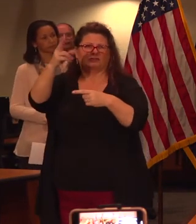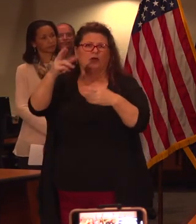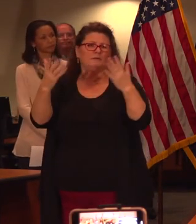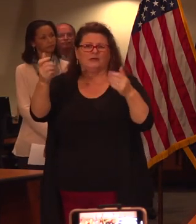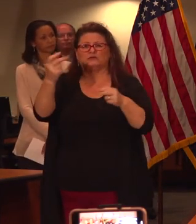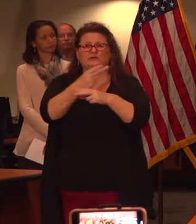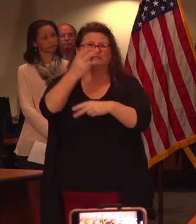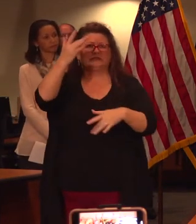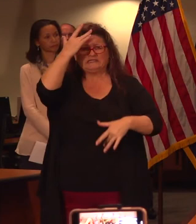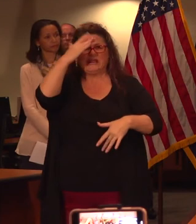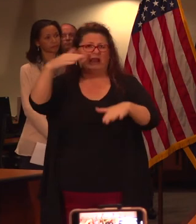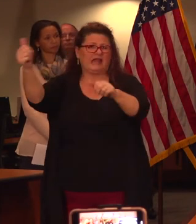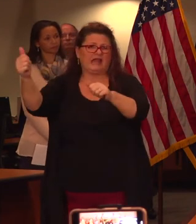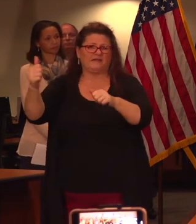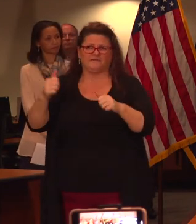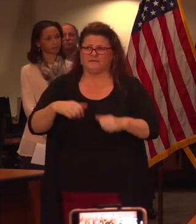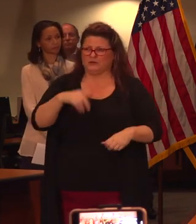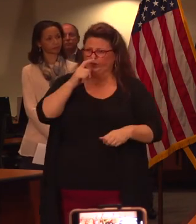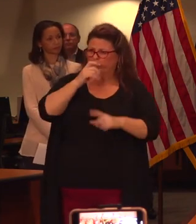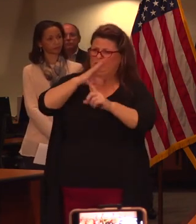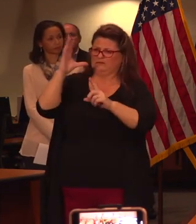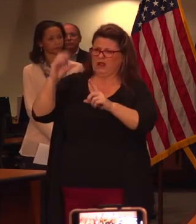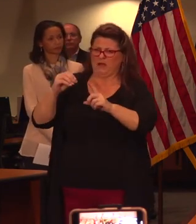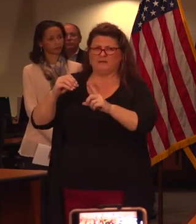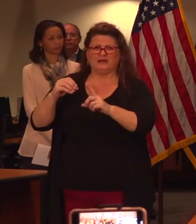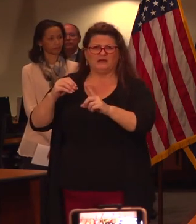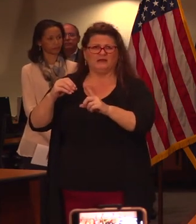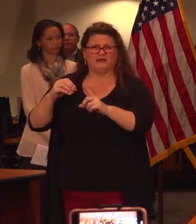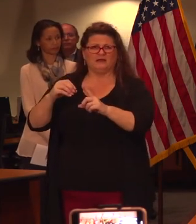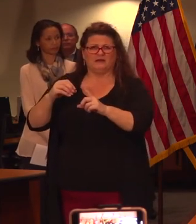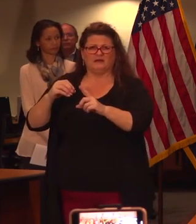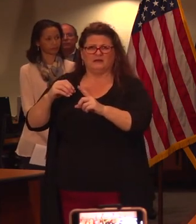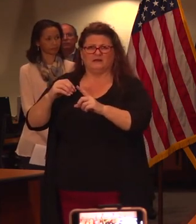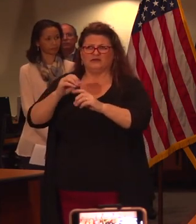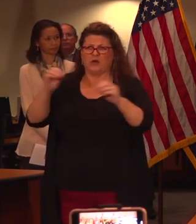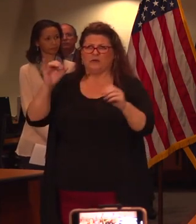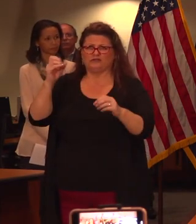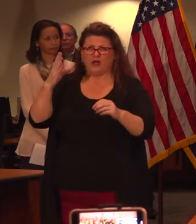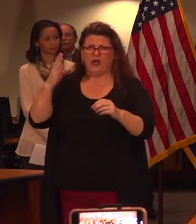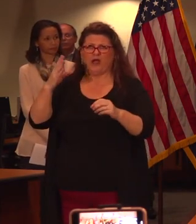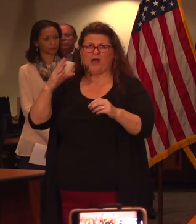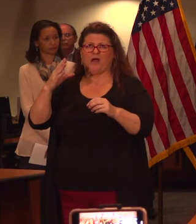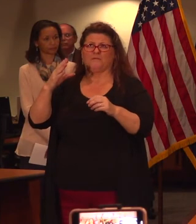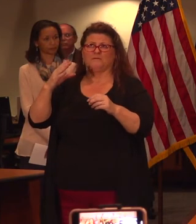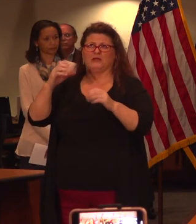sick leave. I'm not aware of anyone at this point that has been unemployed and unpaid by the